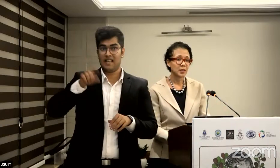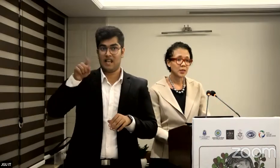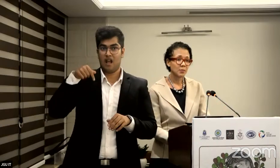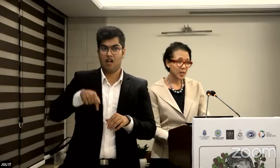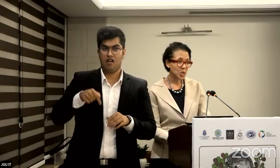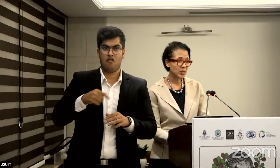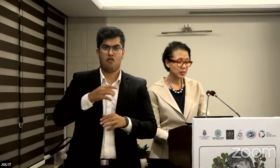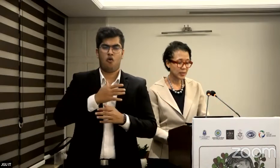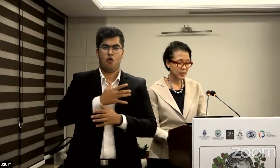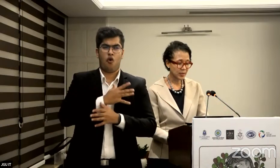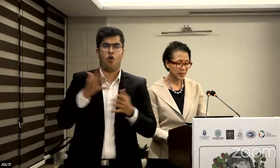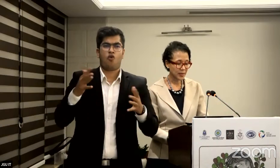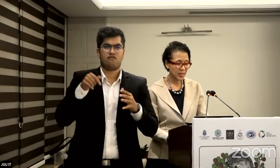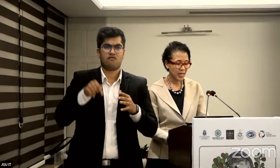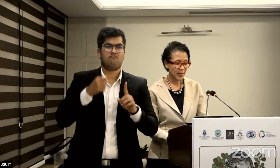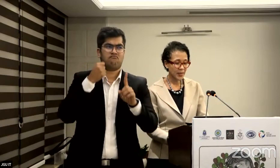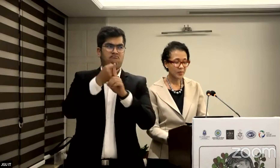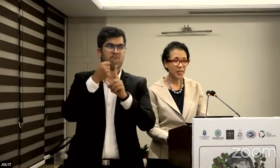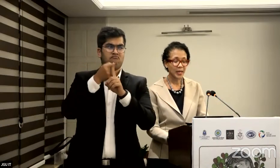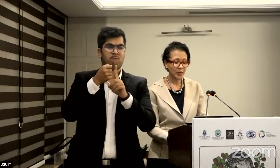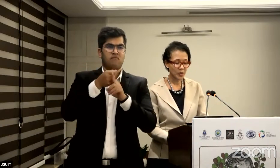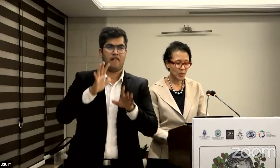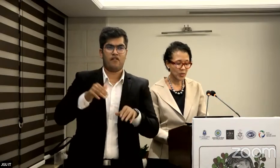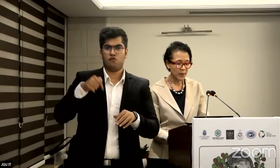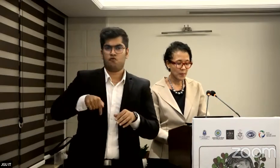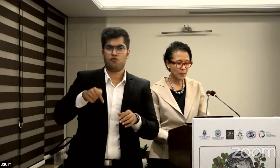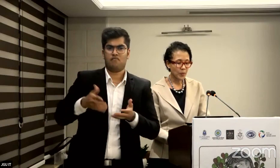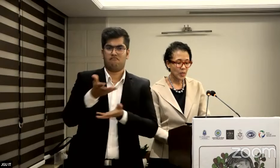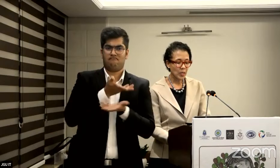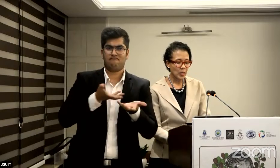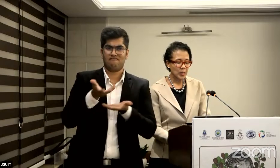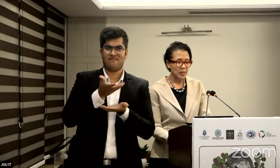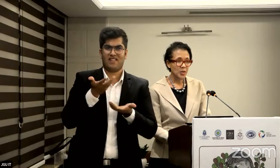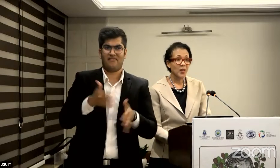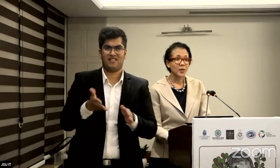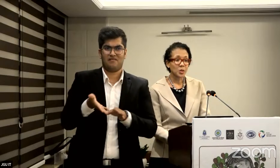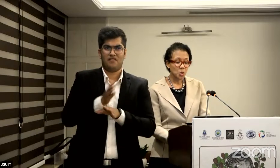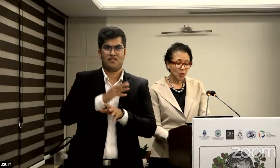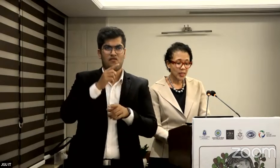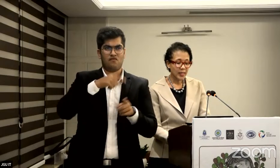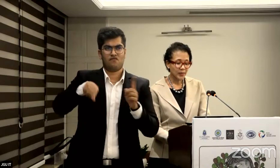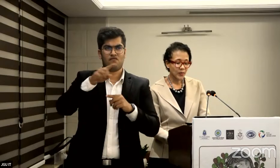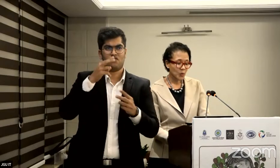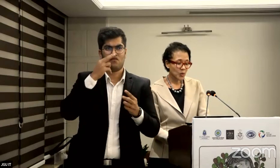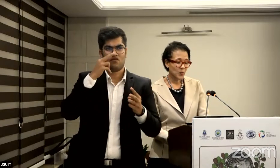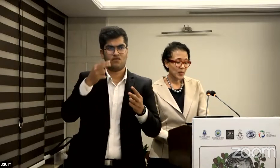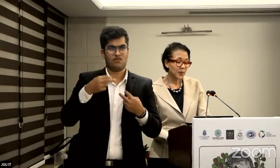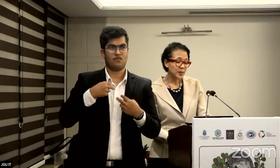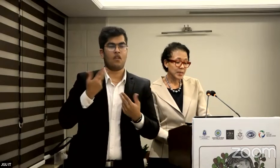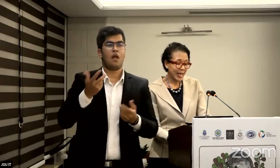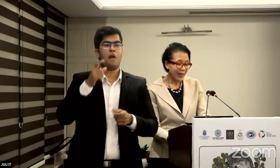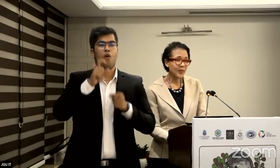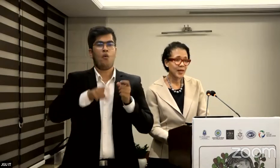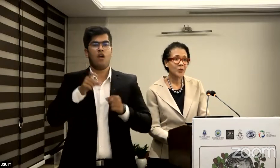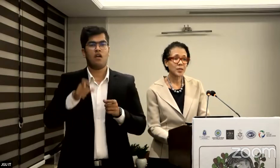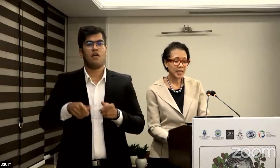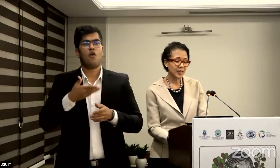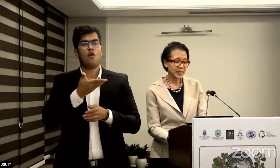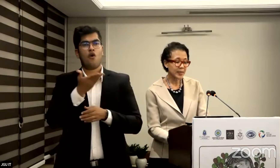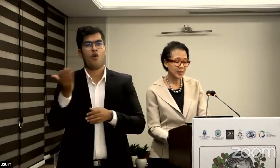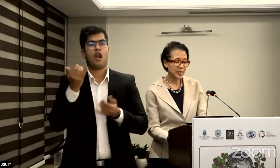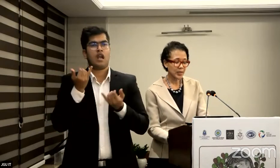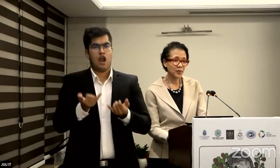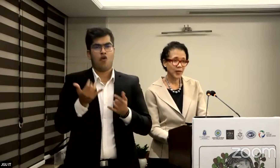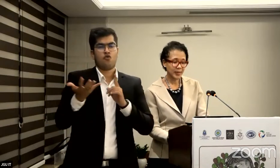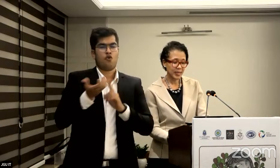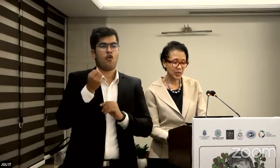been mentioned and discussed today, as many others noted, so that the majority of the world's peoples have now received at